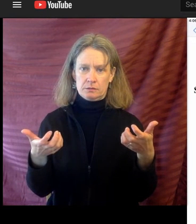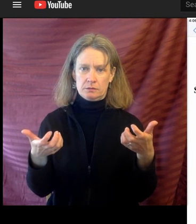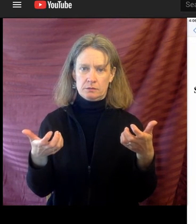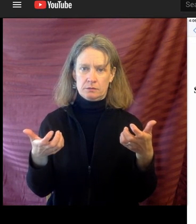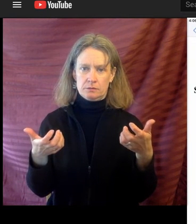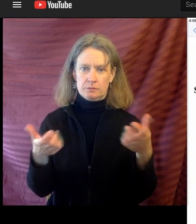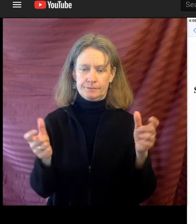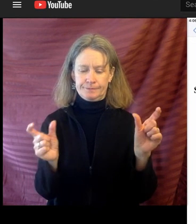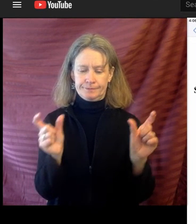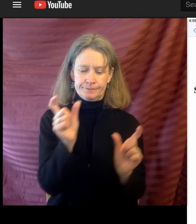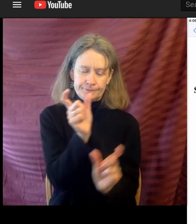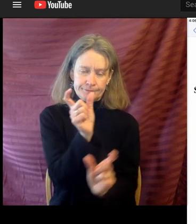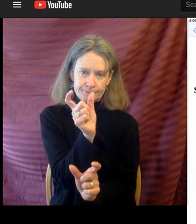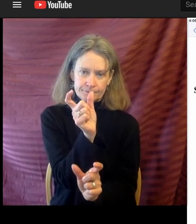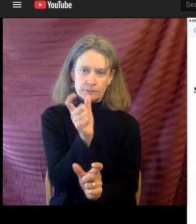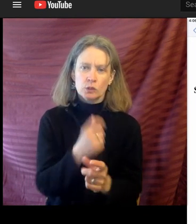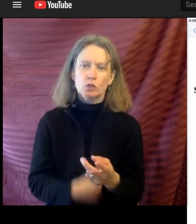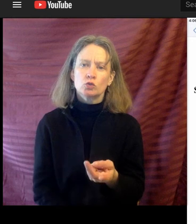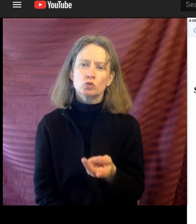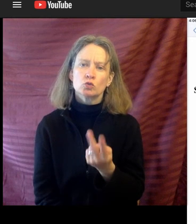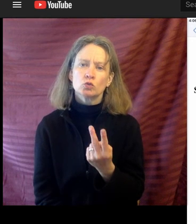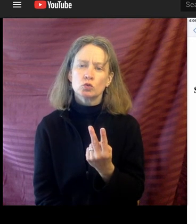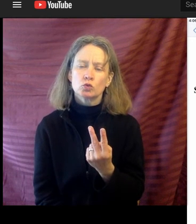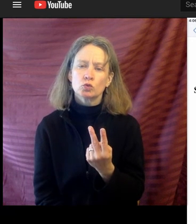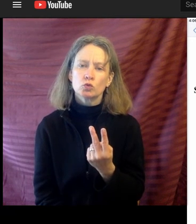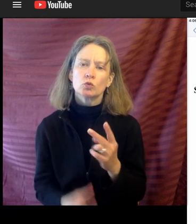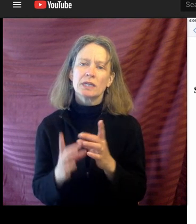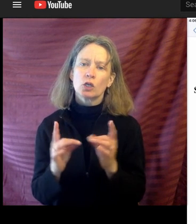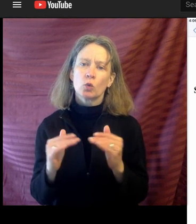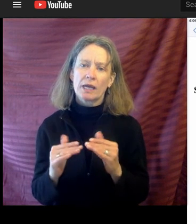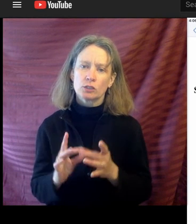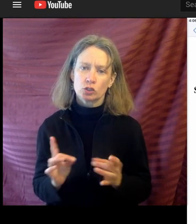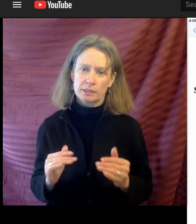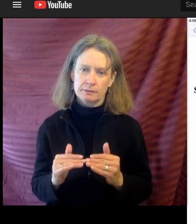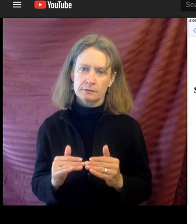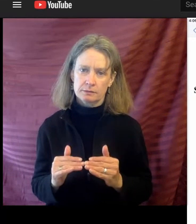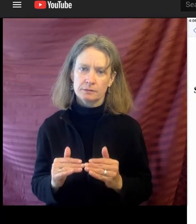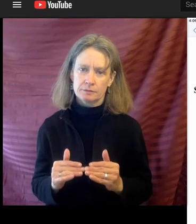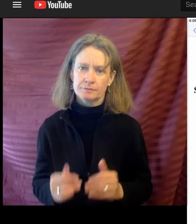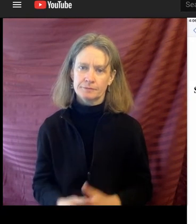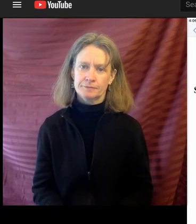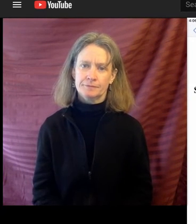into two equations.